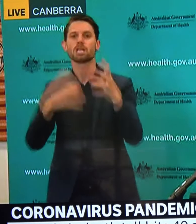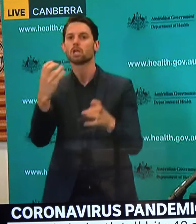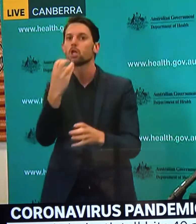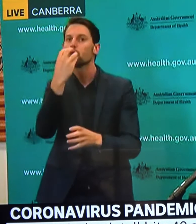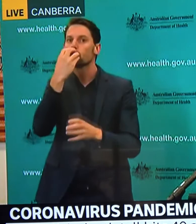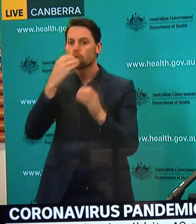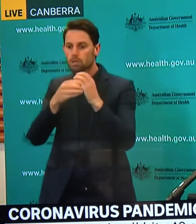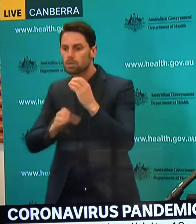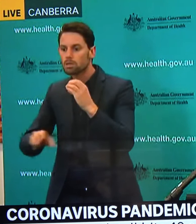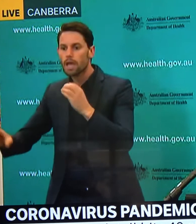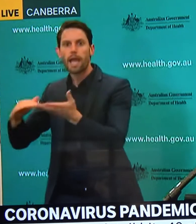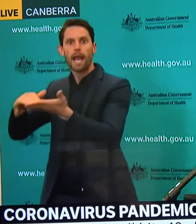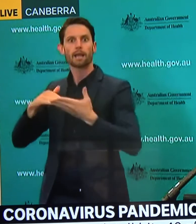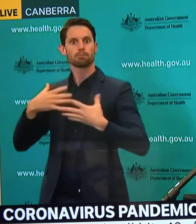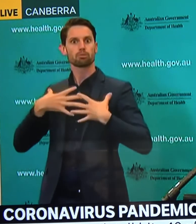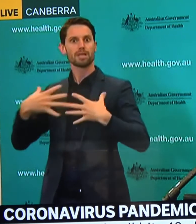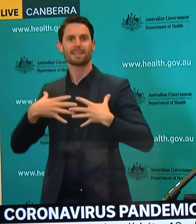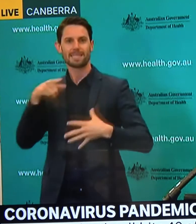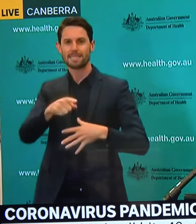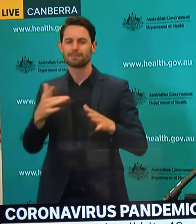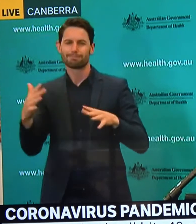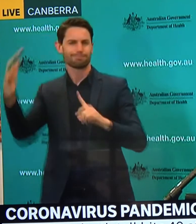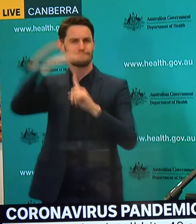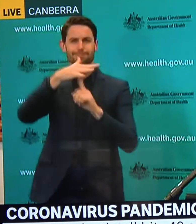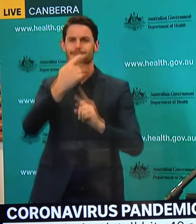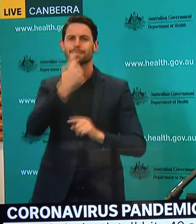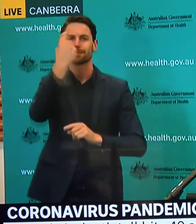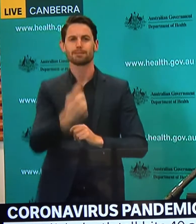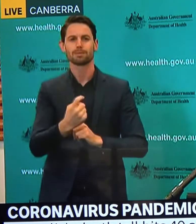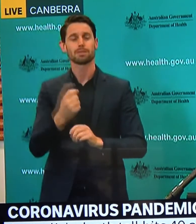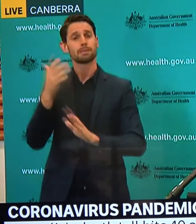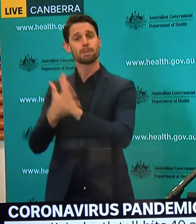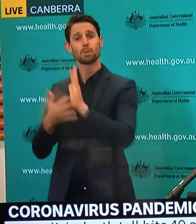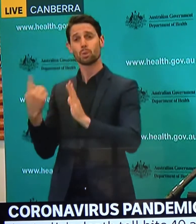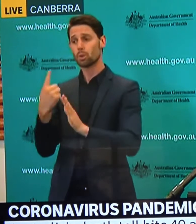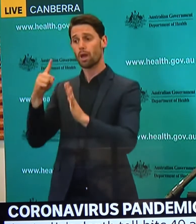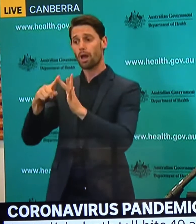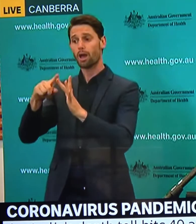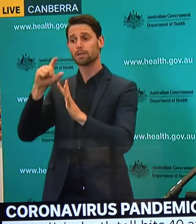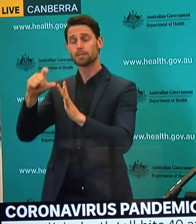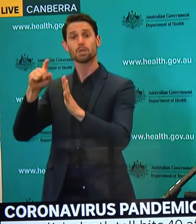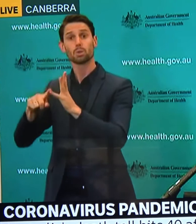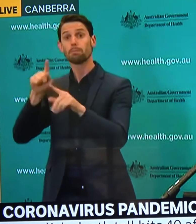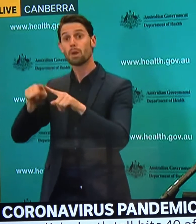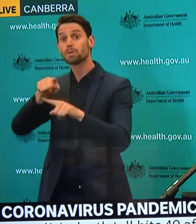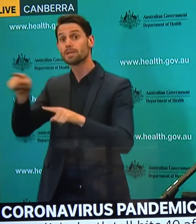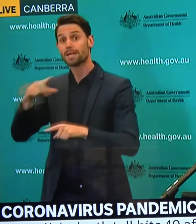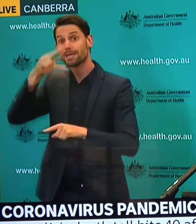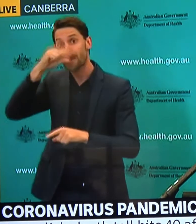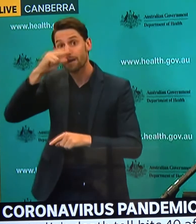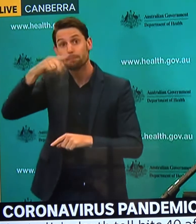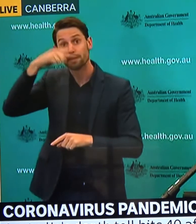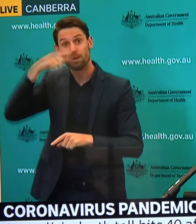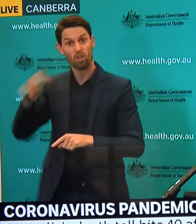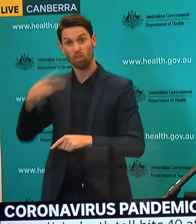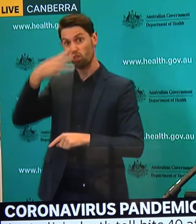I would stress that some of those people that are in intensive care are relatively young, so in their 30s. So this is not just an